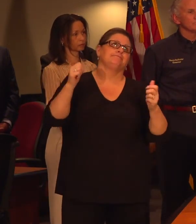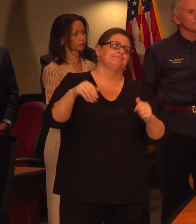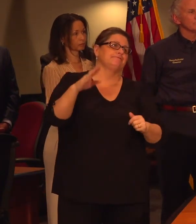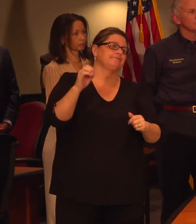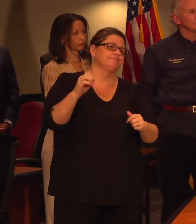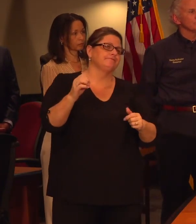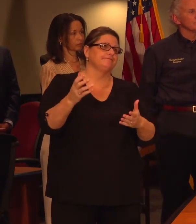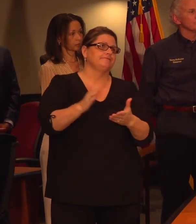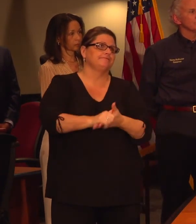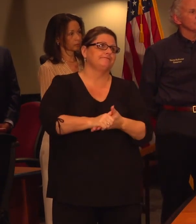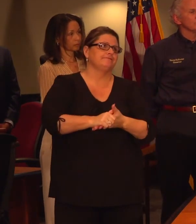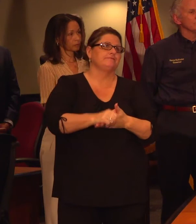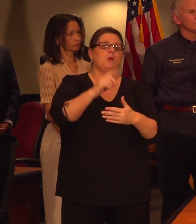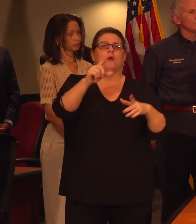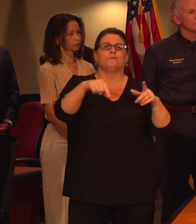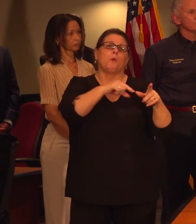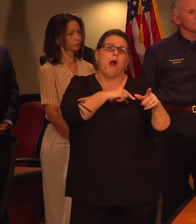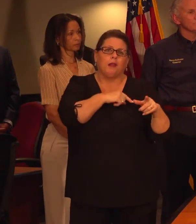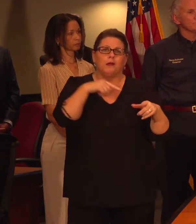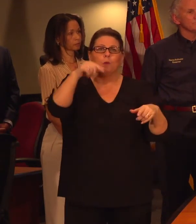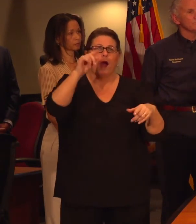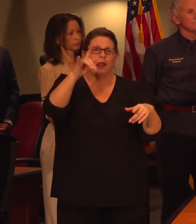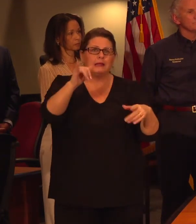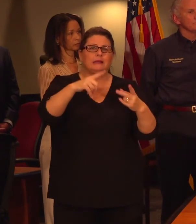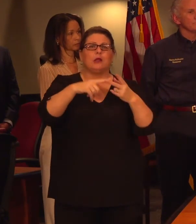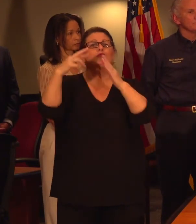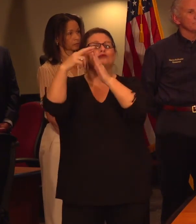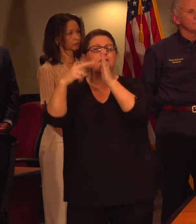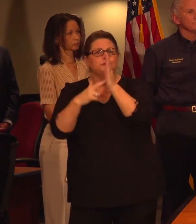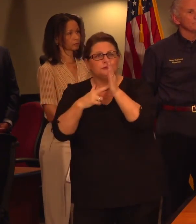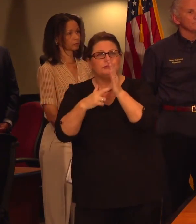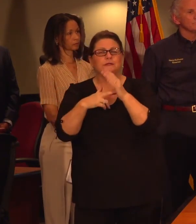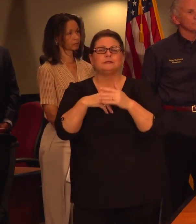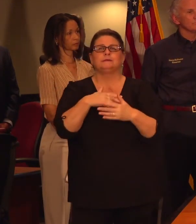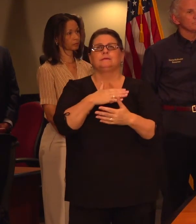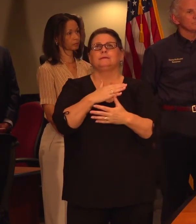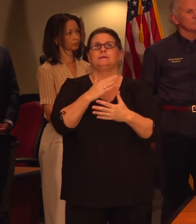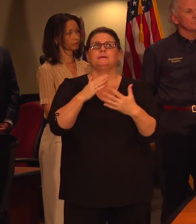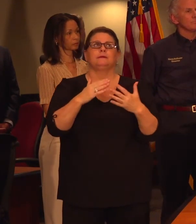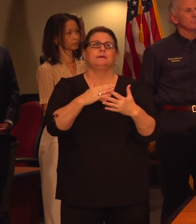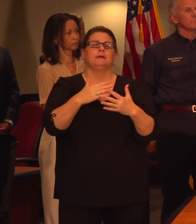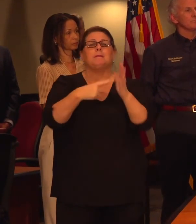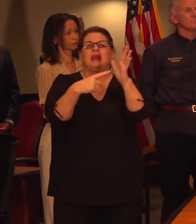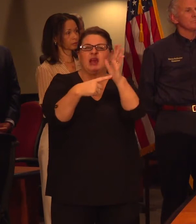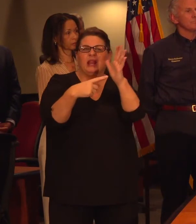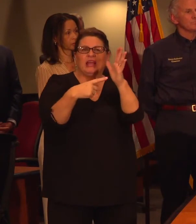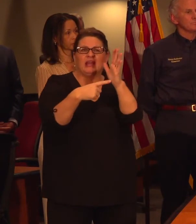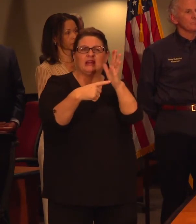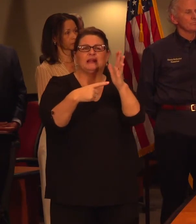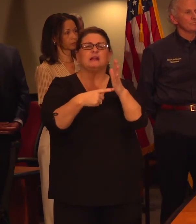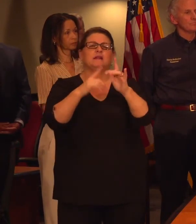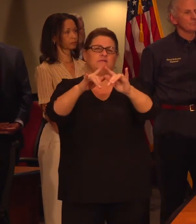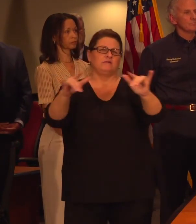maybe quality work or some registries in the background, billing folks,